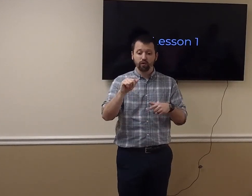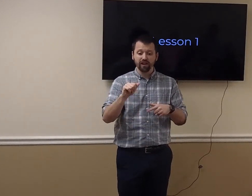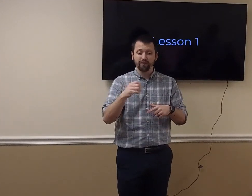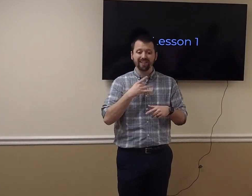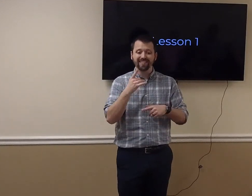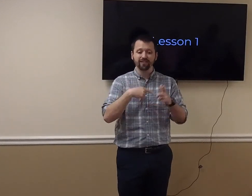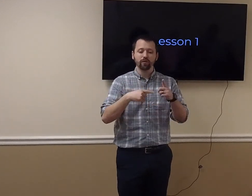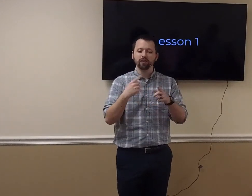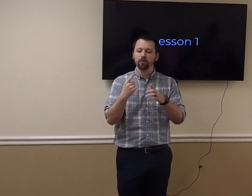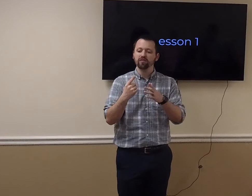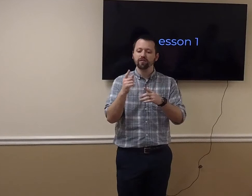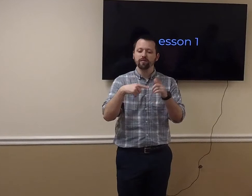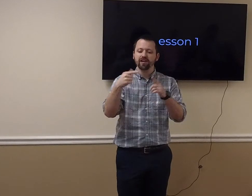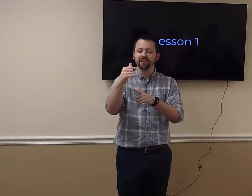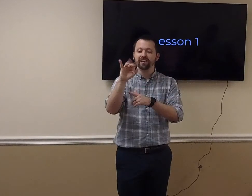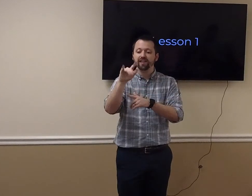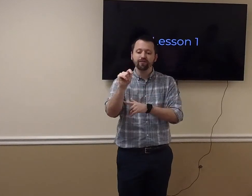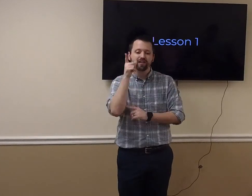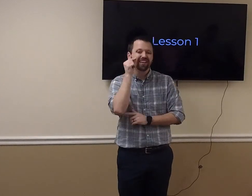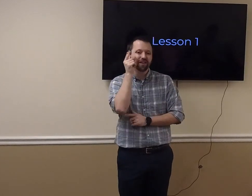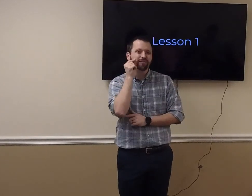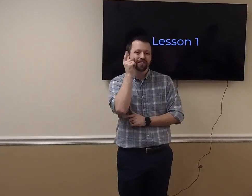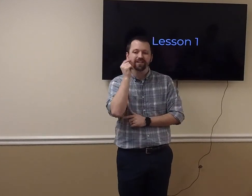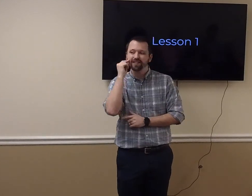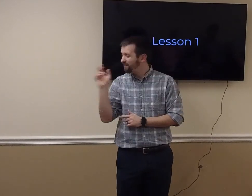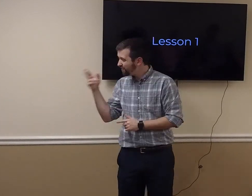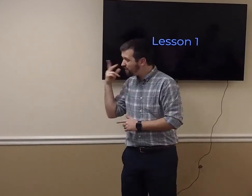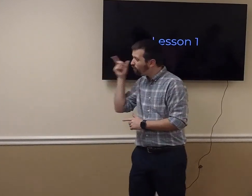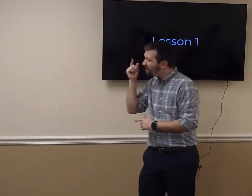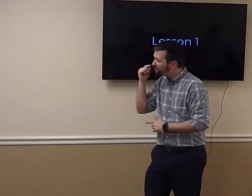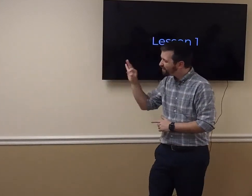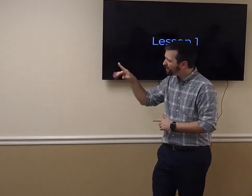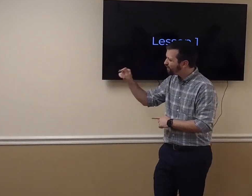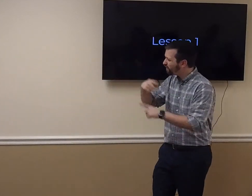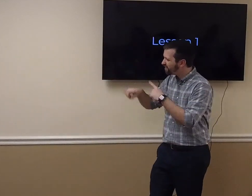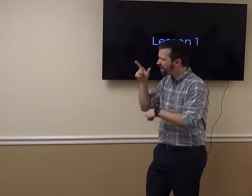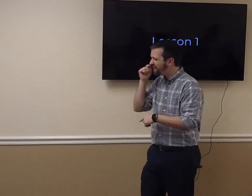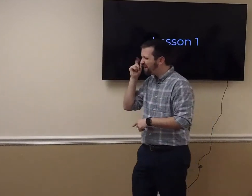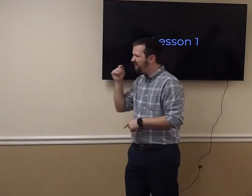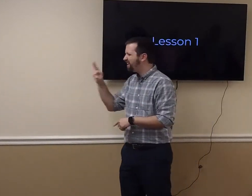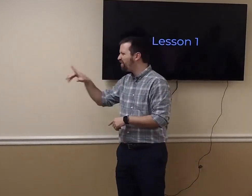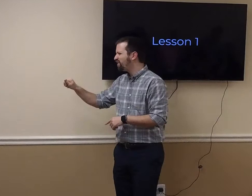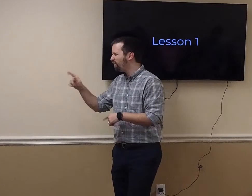Florida, we'll sometimes sign gift. See that for gift? Yeah. It's a Florida